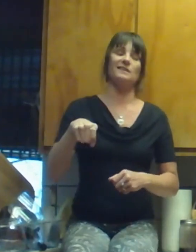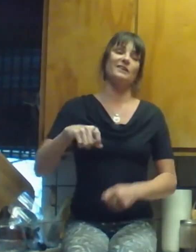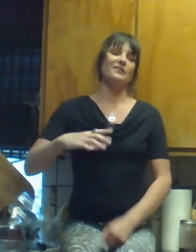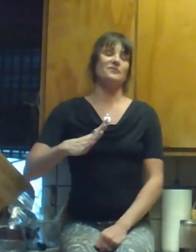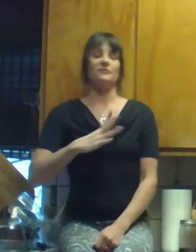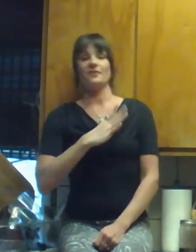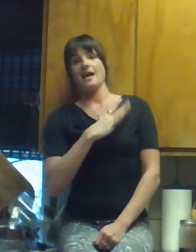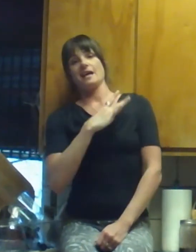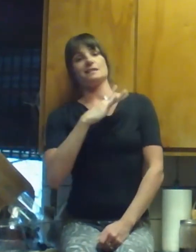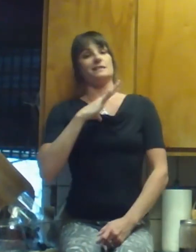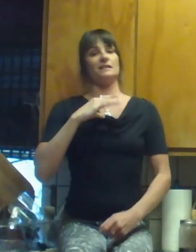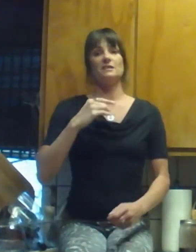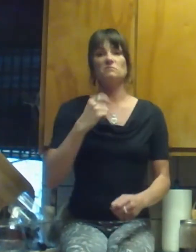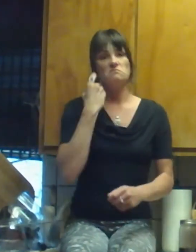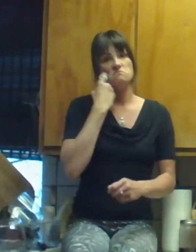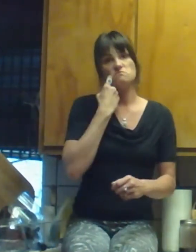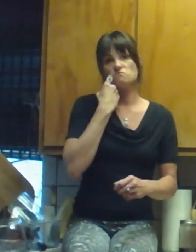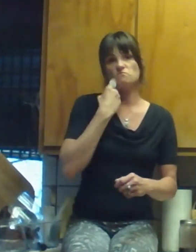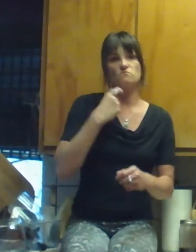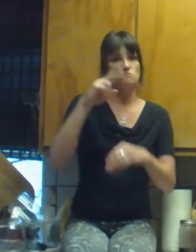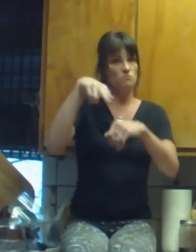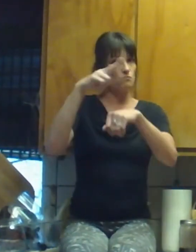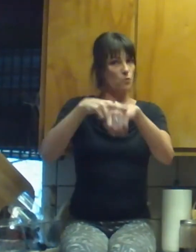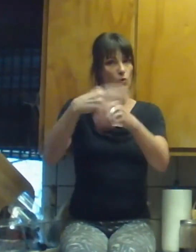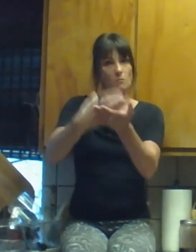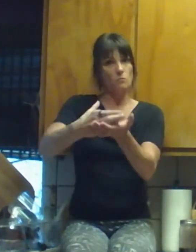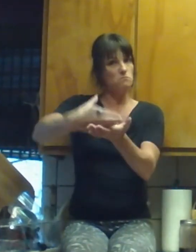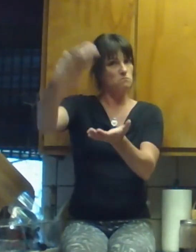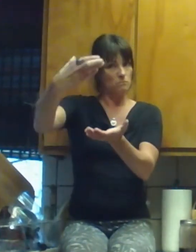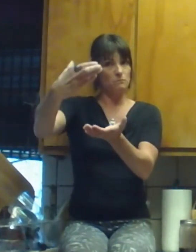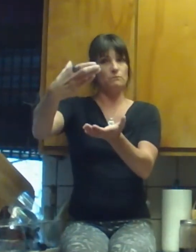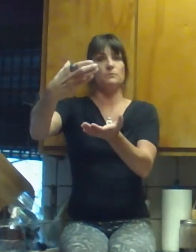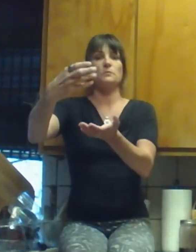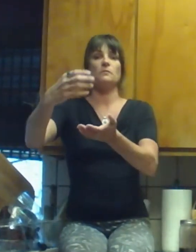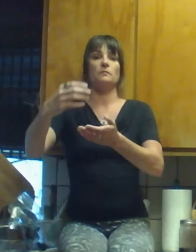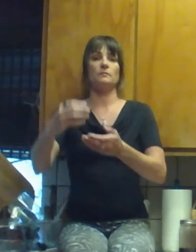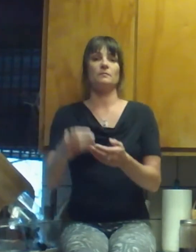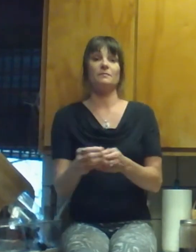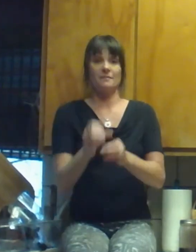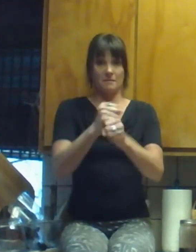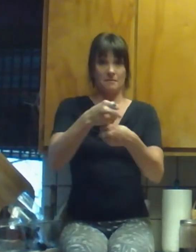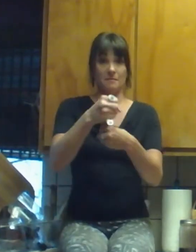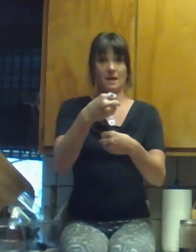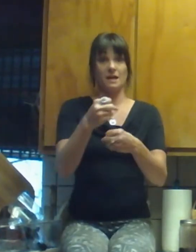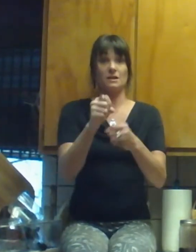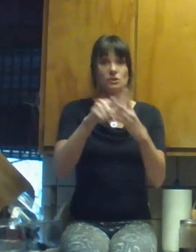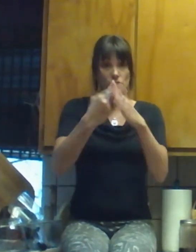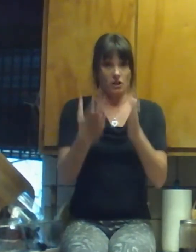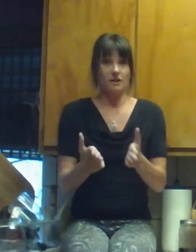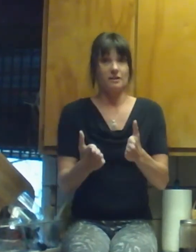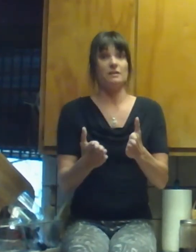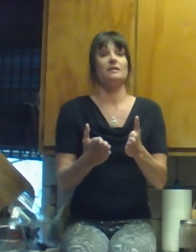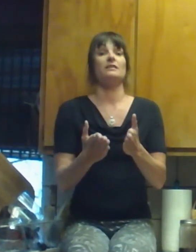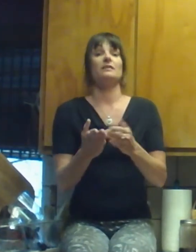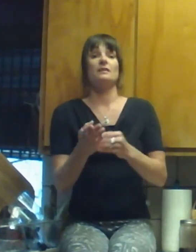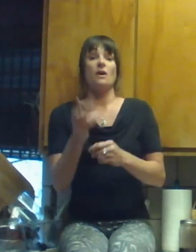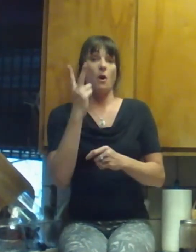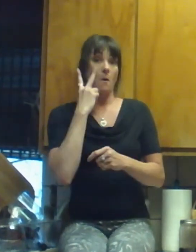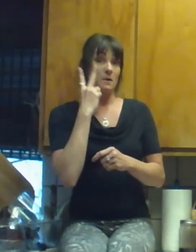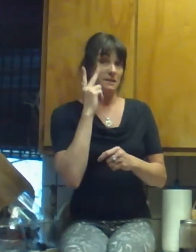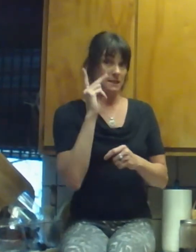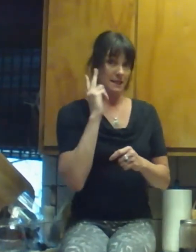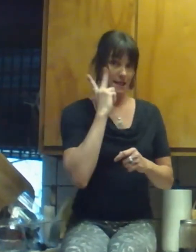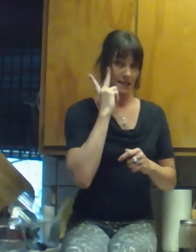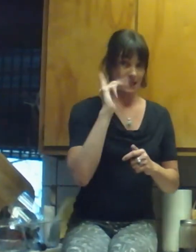allows gas to escape. Make your starter, and we'll see you in about 10 days, and we're going to make